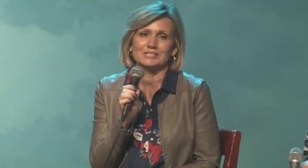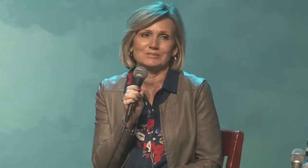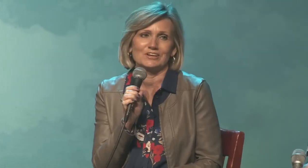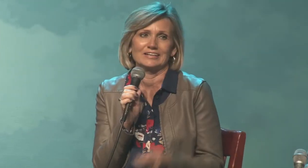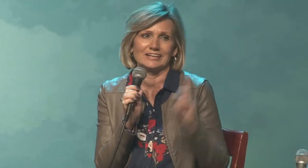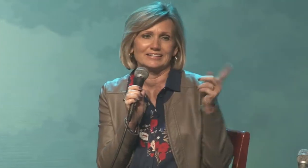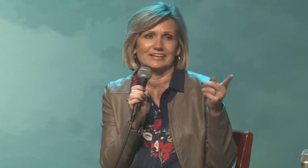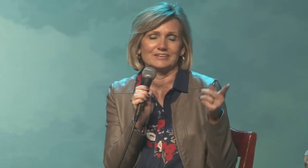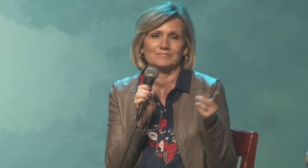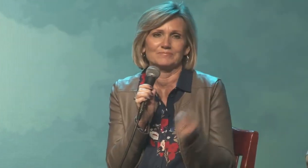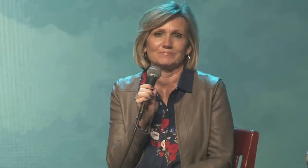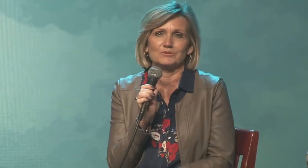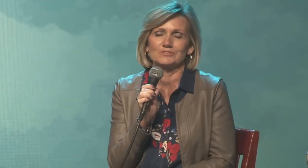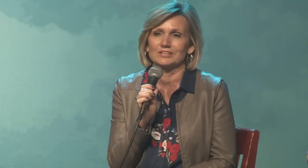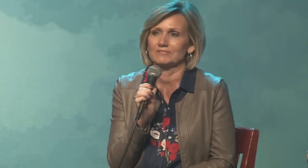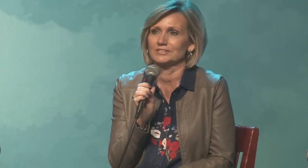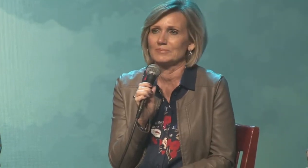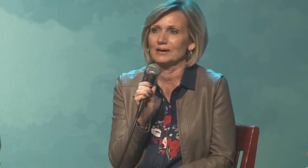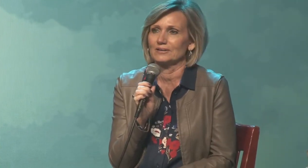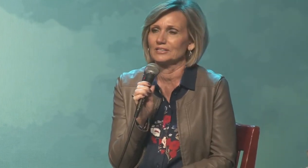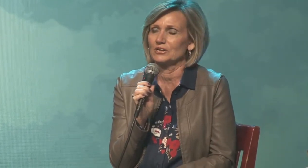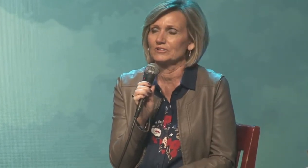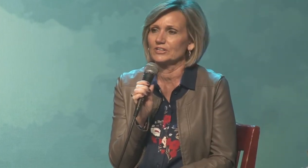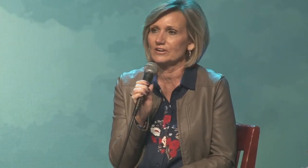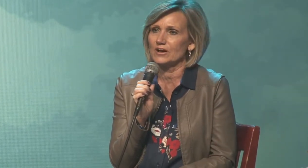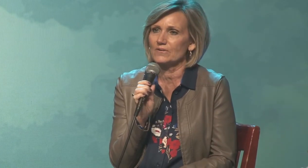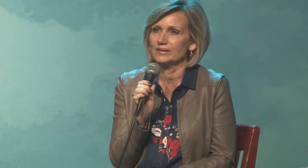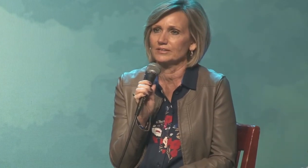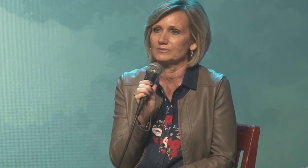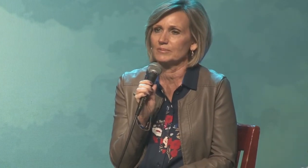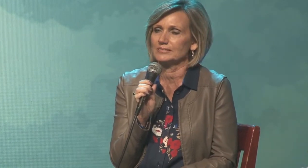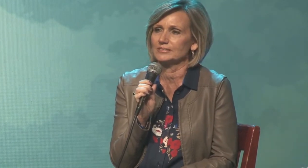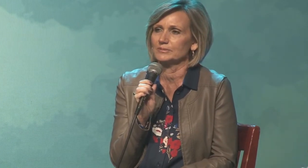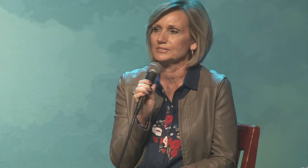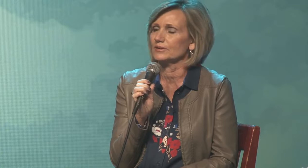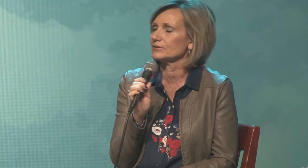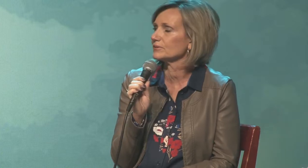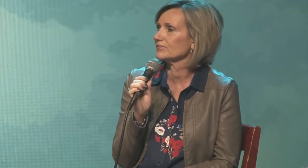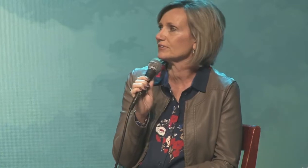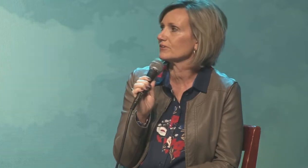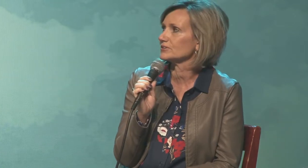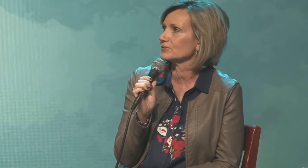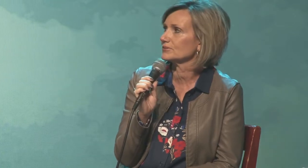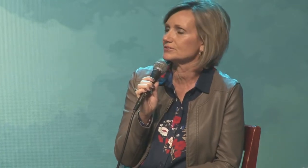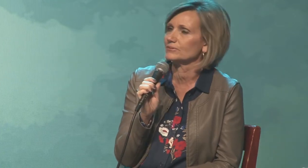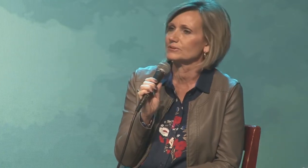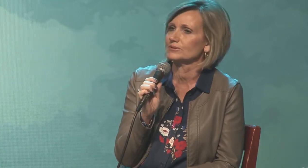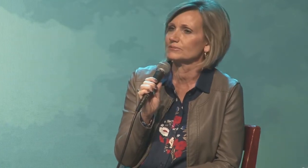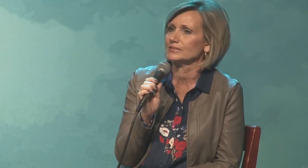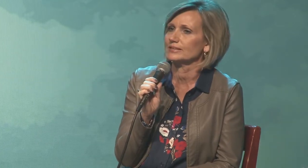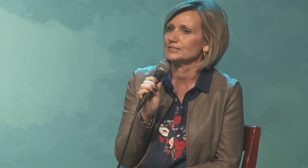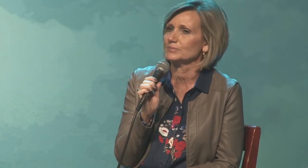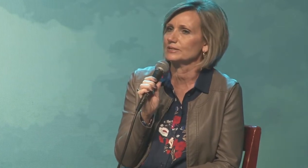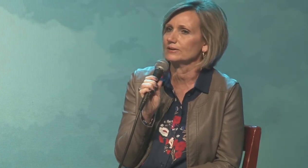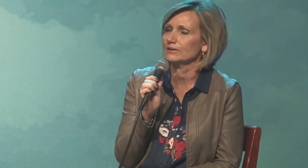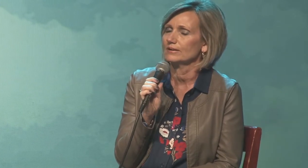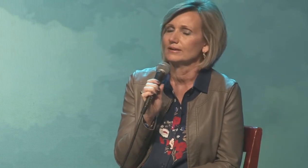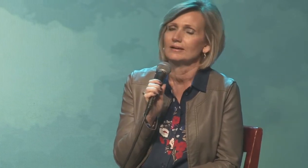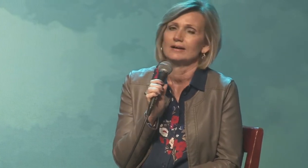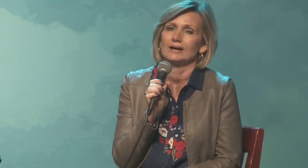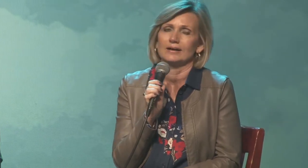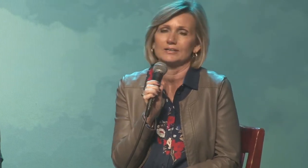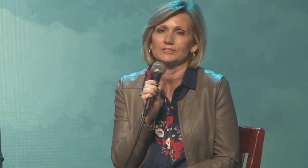My husband, John, and I moved to Loveland about a little over a year ago, and then it was about 6 months ago that we found Crossroads, so we're really glad to be